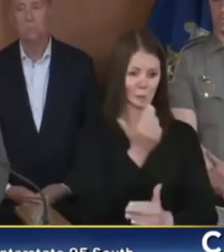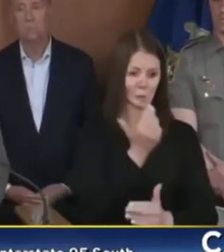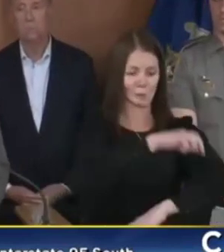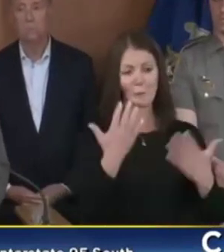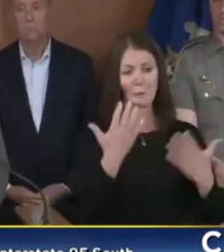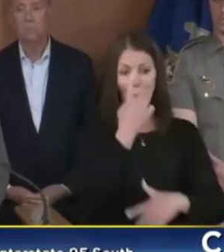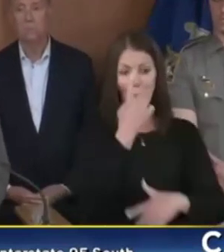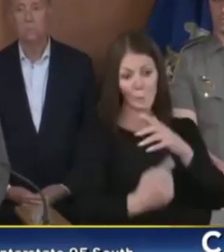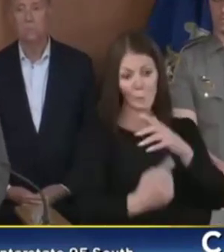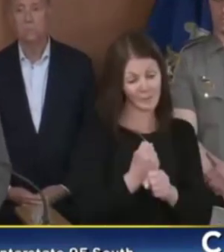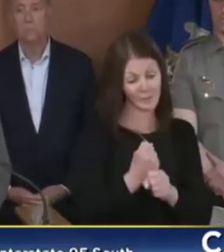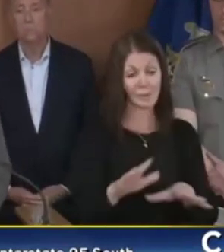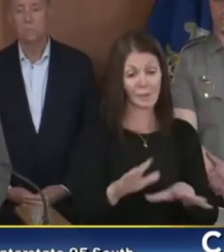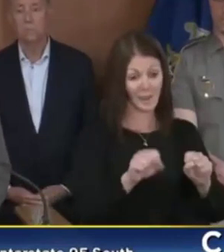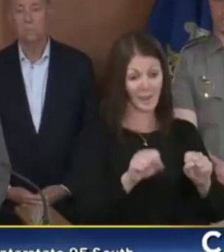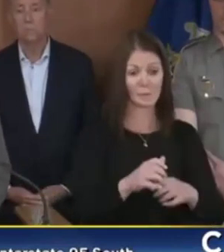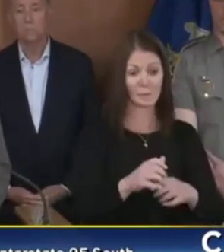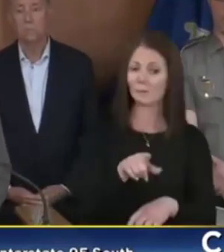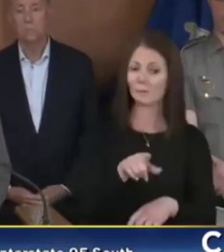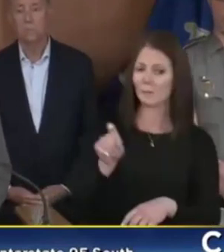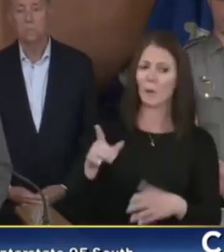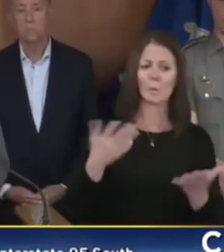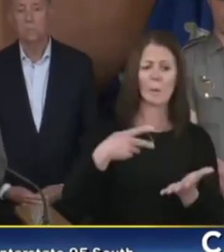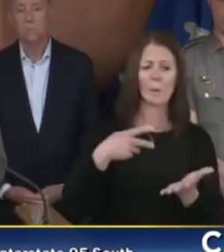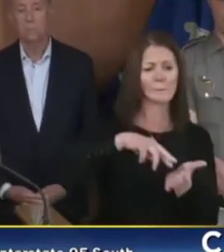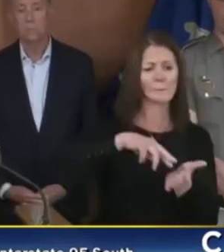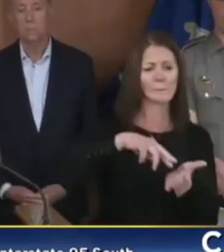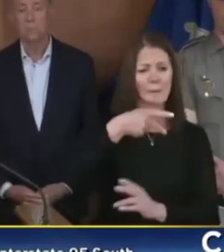year. So, And I'm sorry, what is a pier?